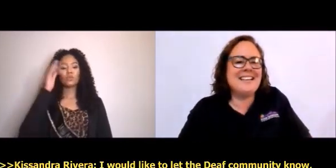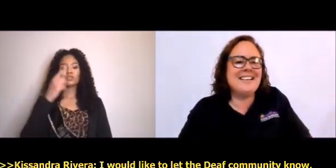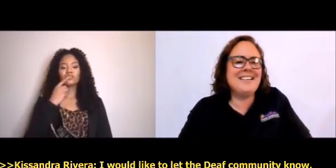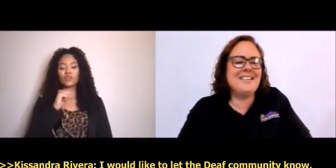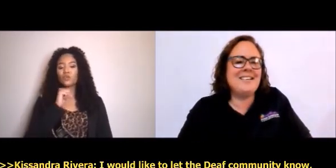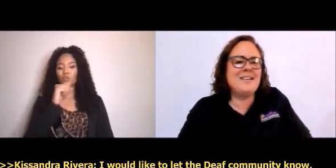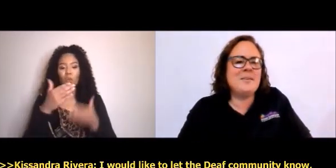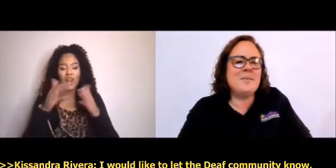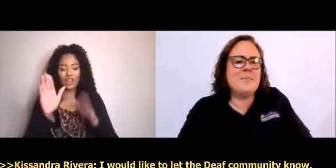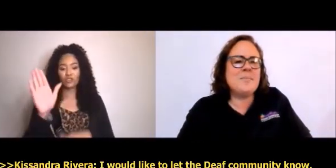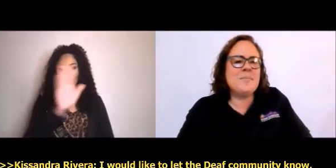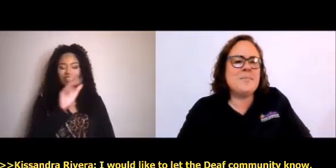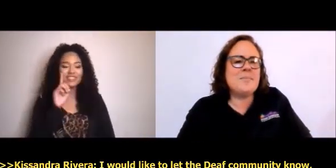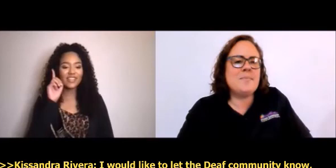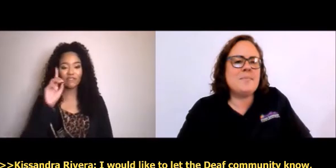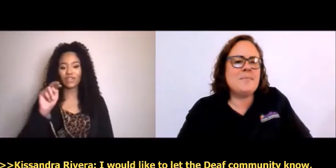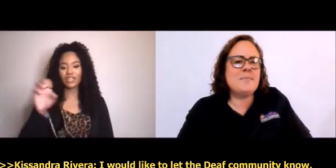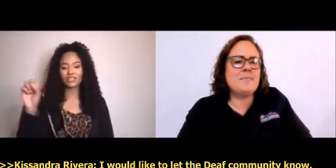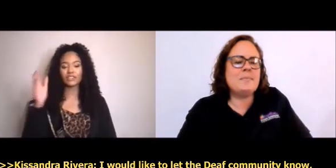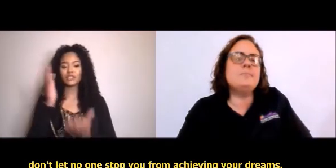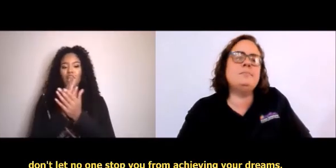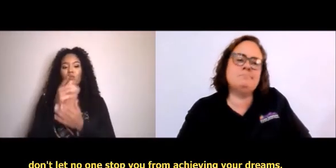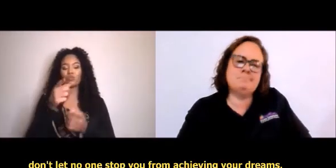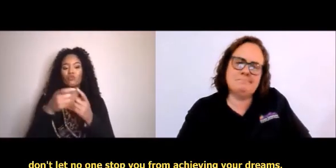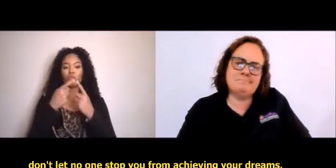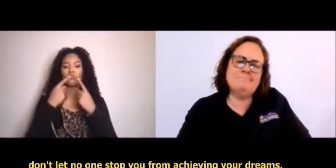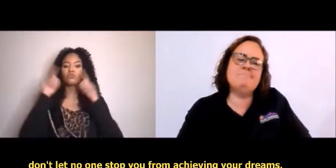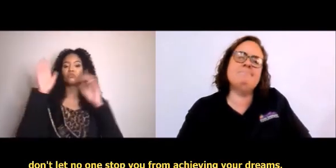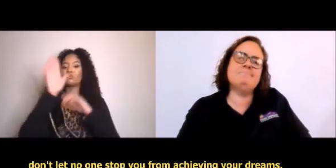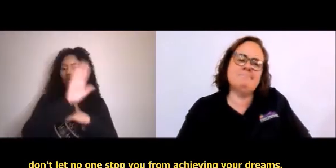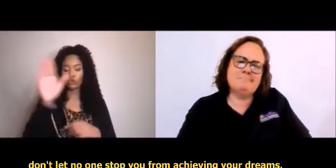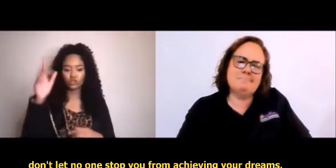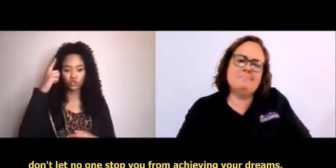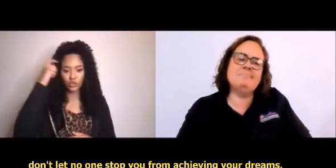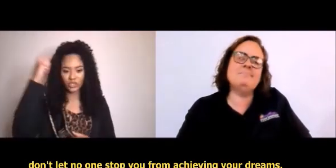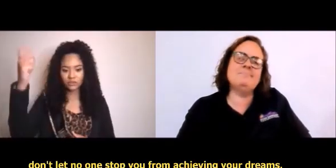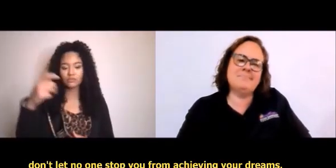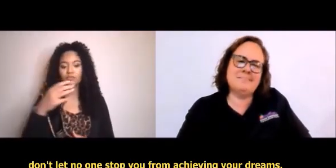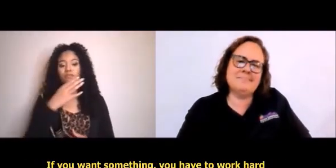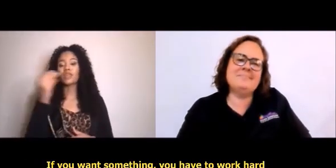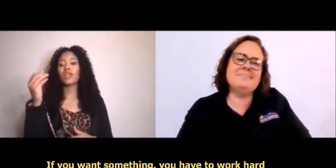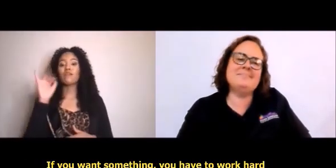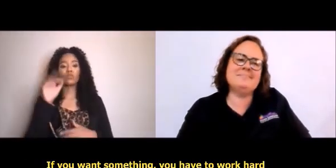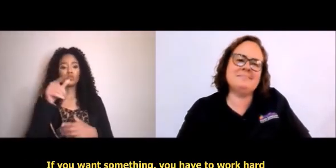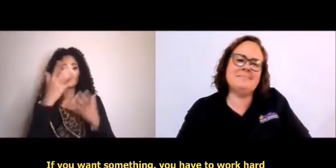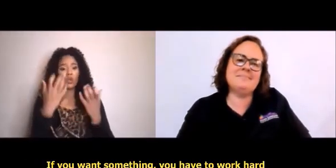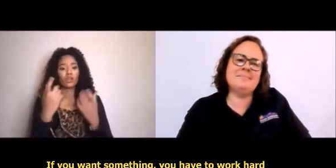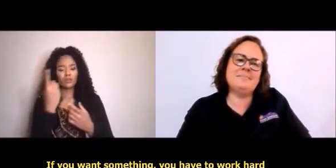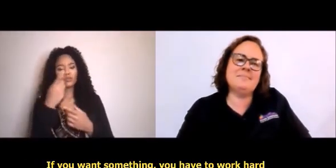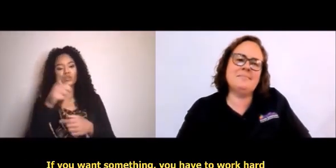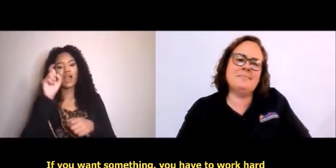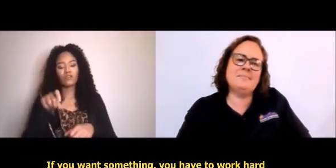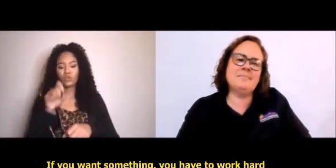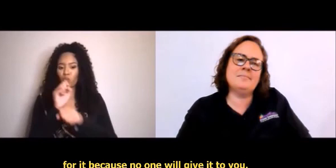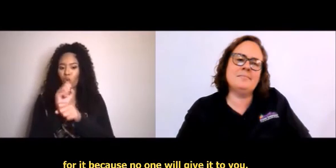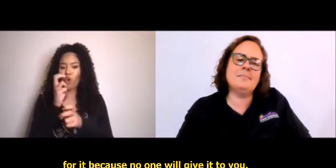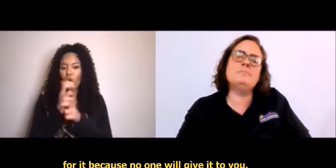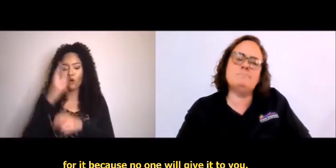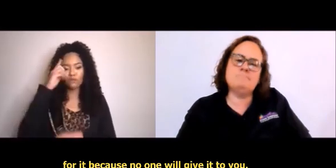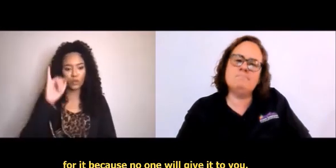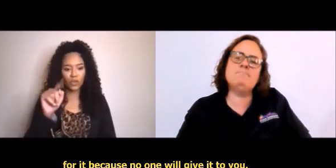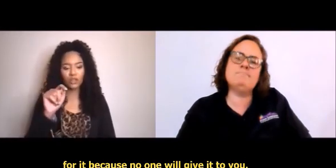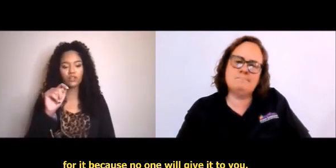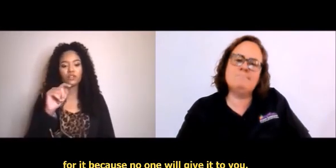I would like to let the deaf community know, don't let no one stop you from achieving your dreams. If you want something, you have to work hard for